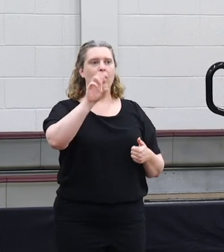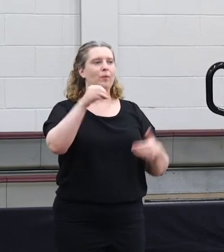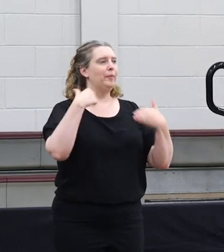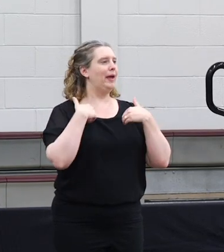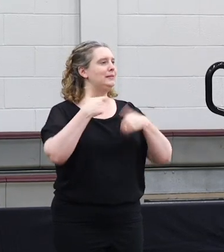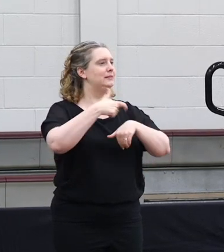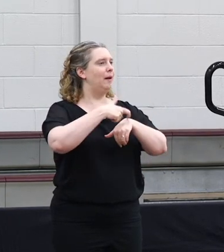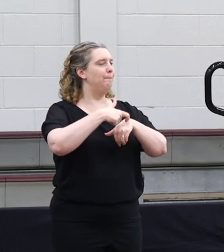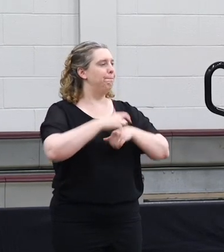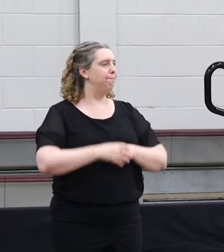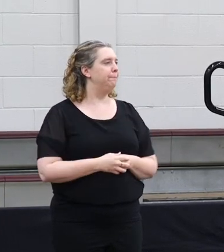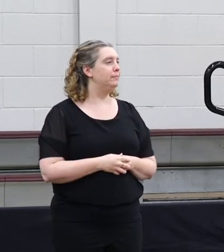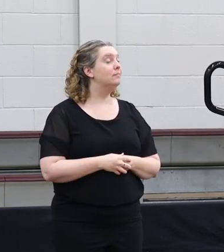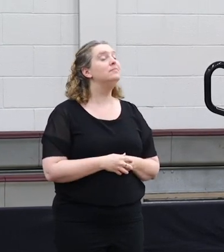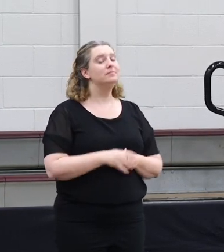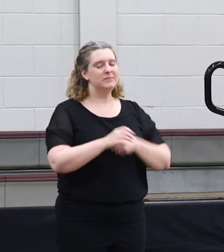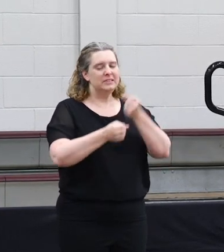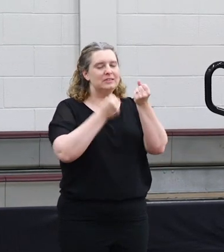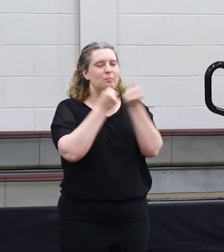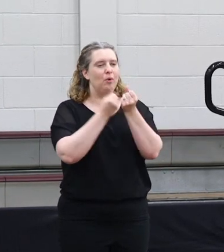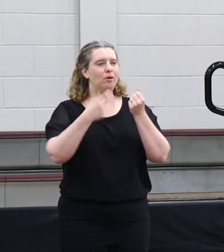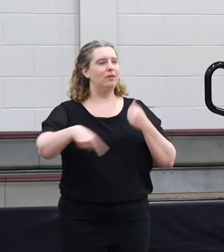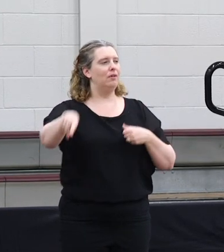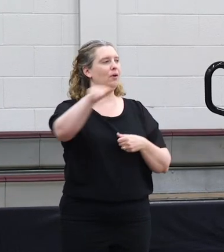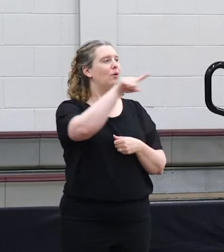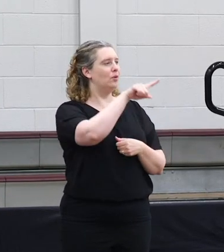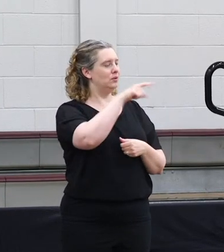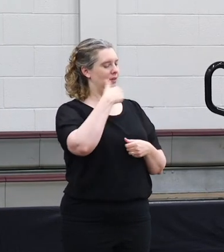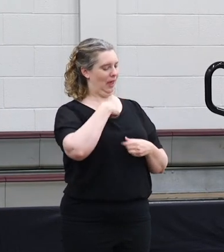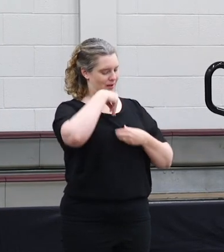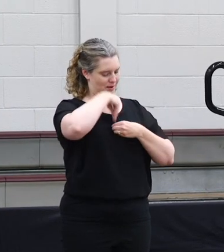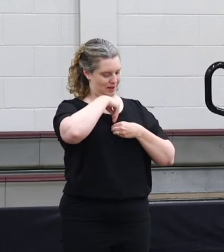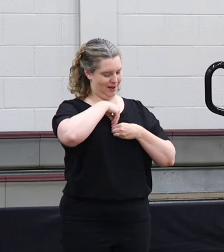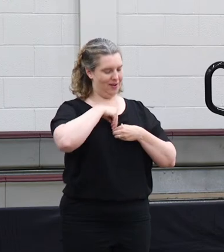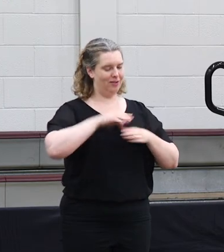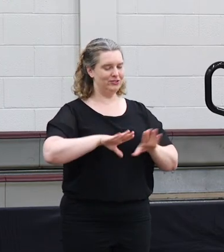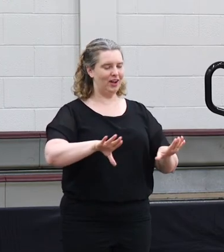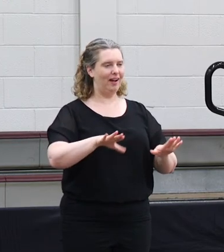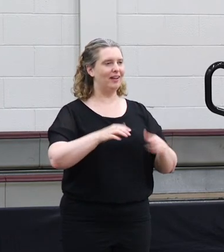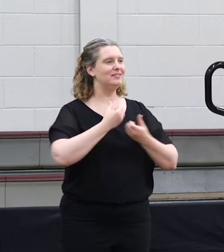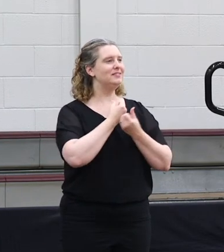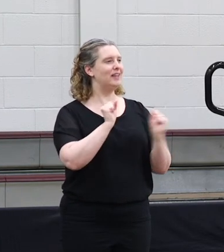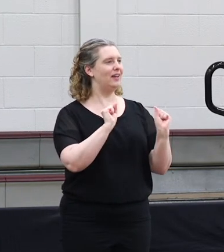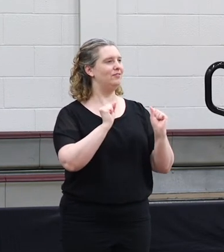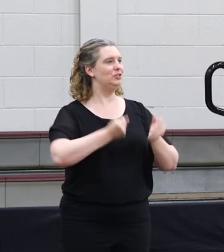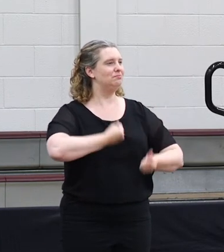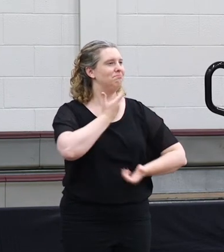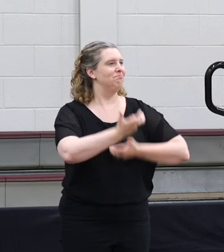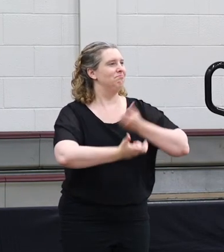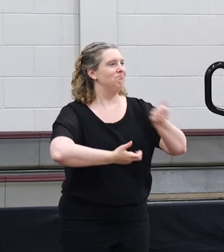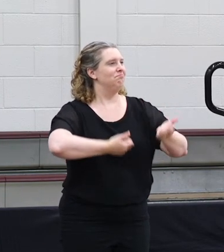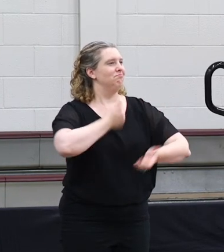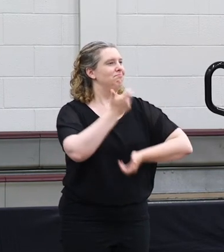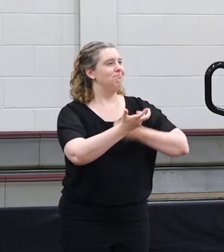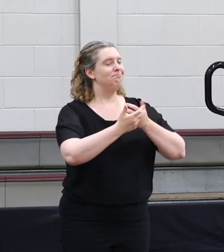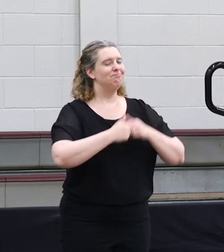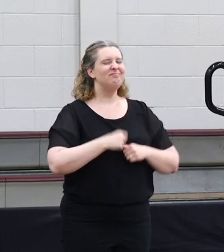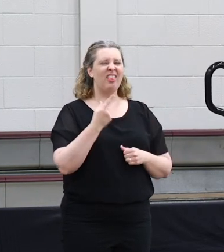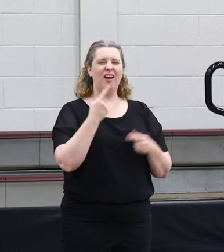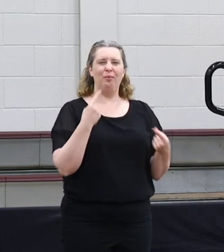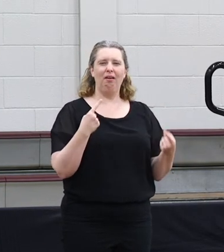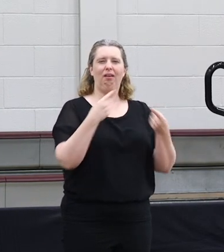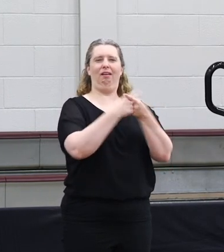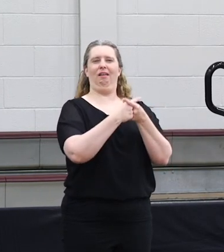time. Having the support of others is enough to make our inner child feel safe to come out. There's a wonderful irony in